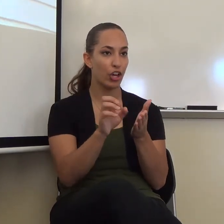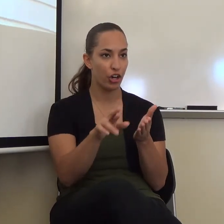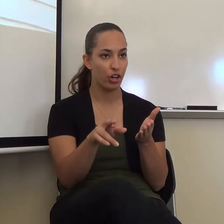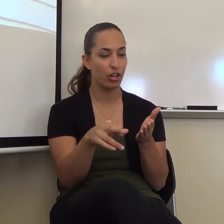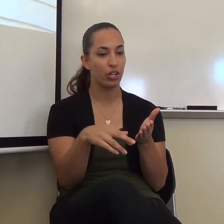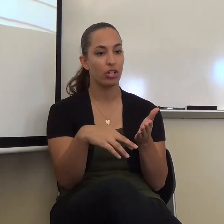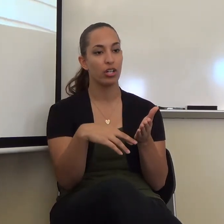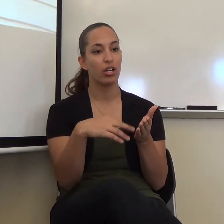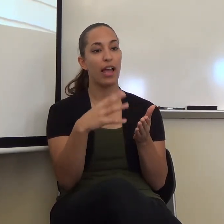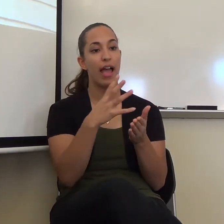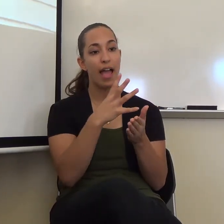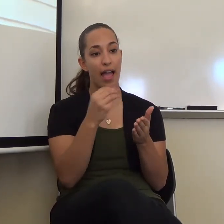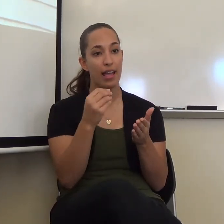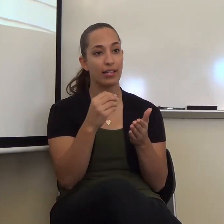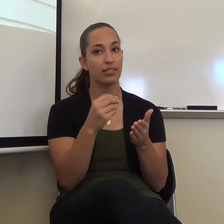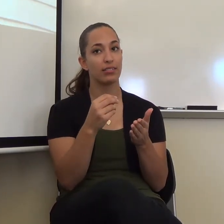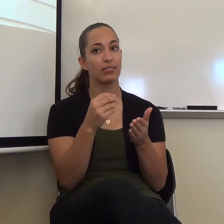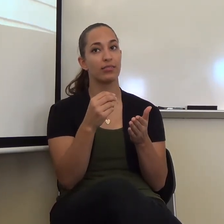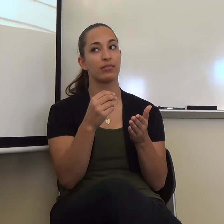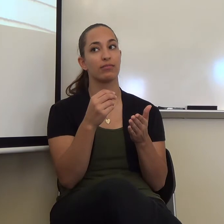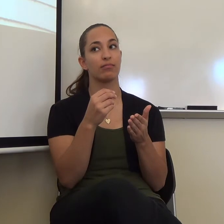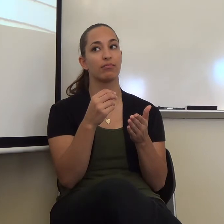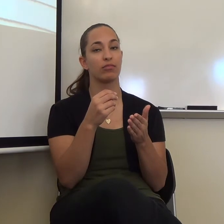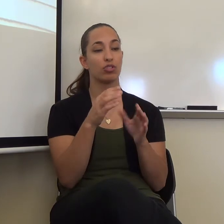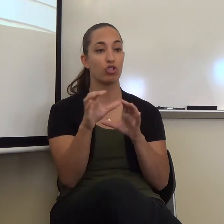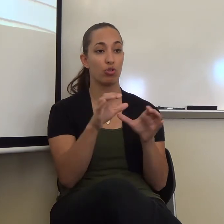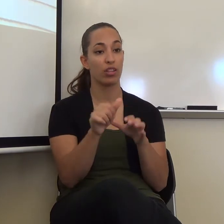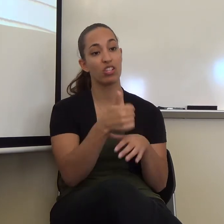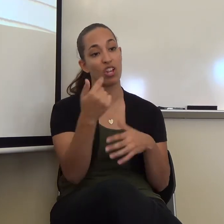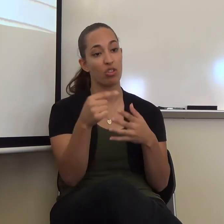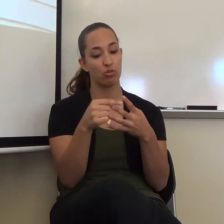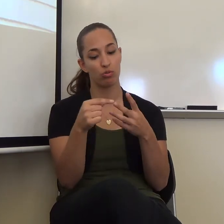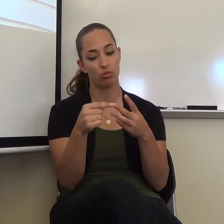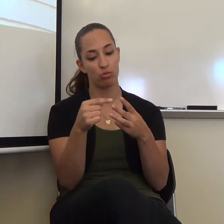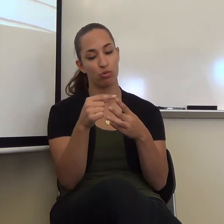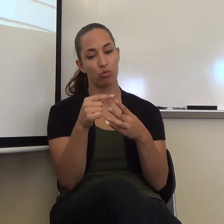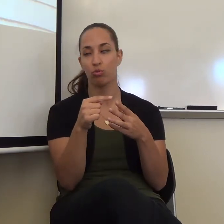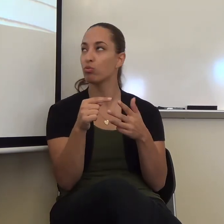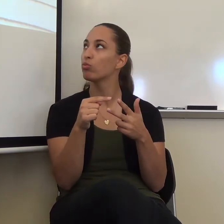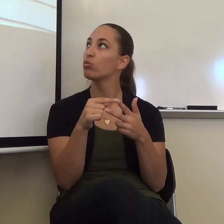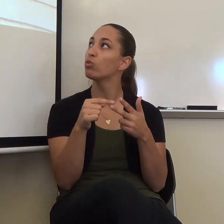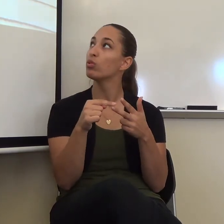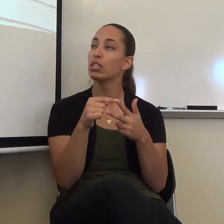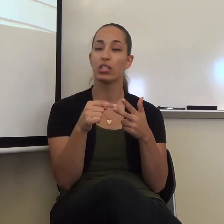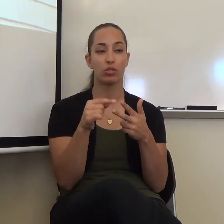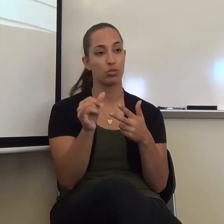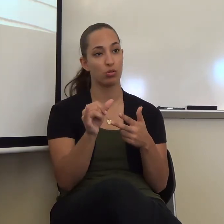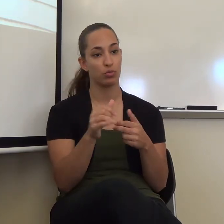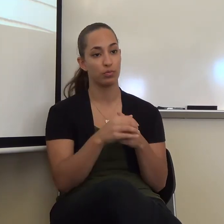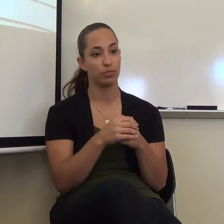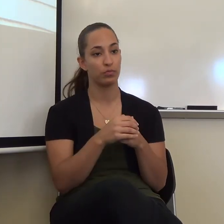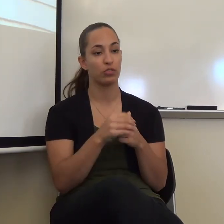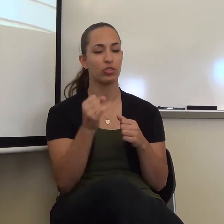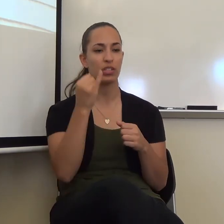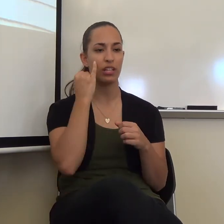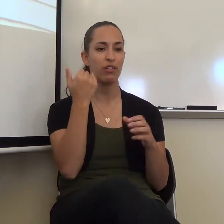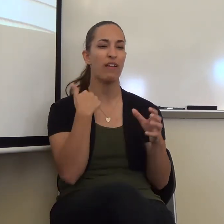other venoms, but doing these other two things. So if you get a grouping of details, it